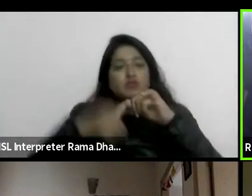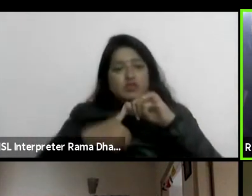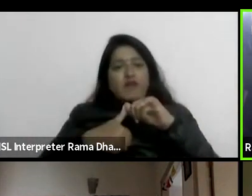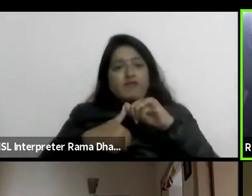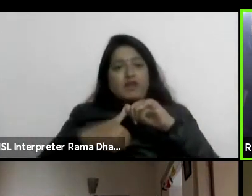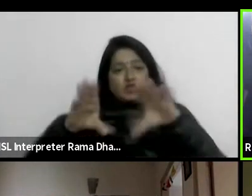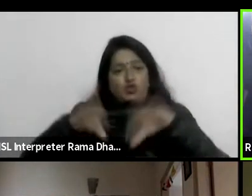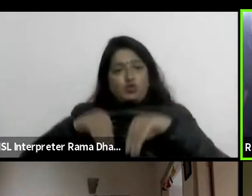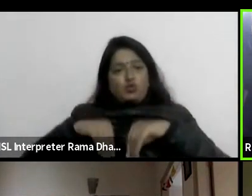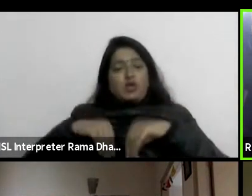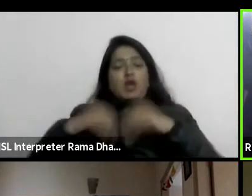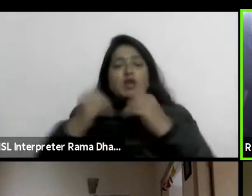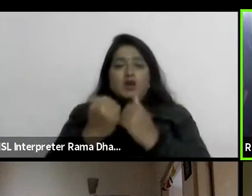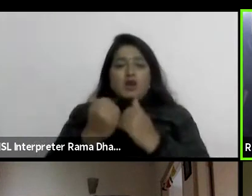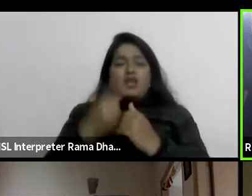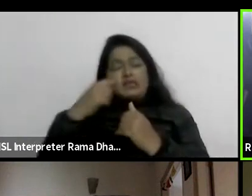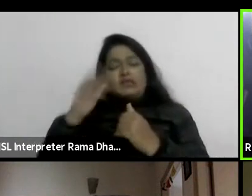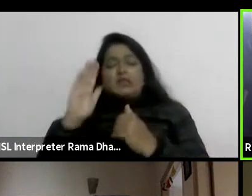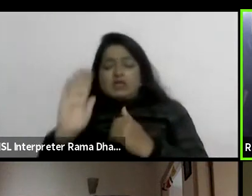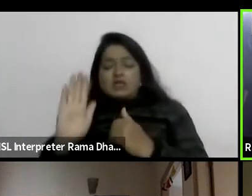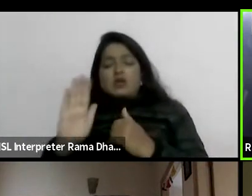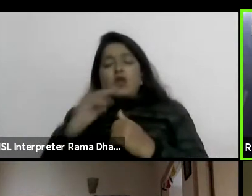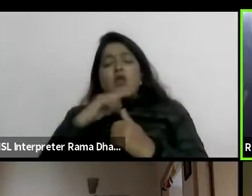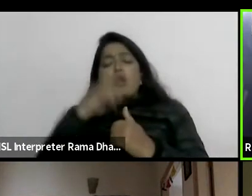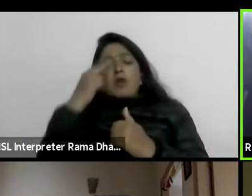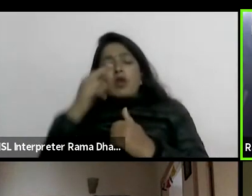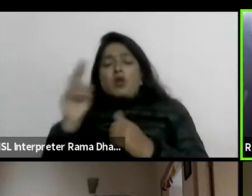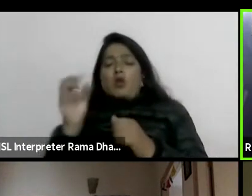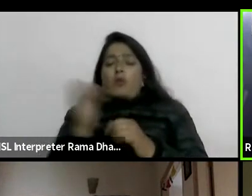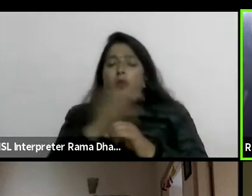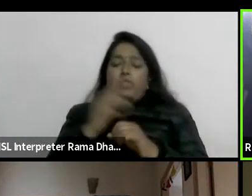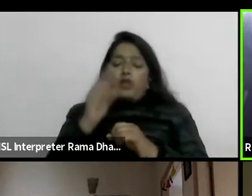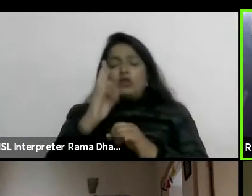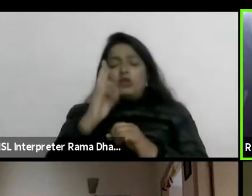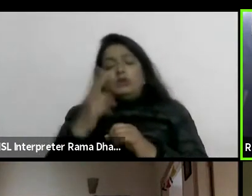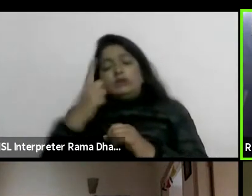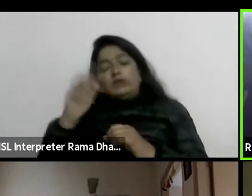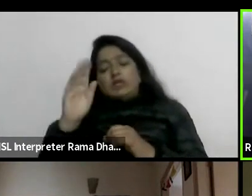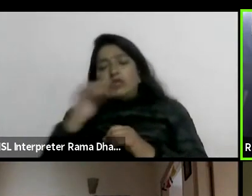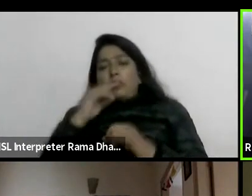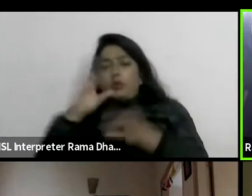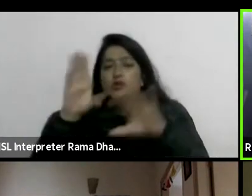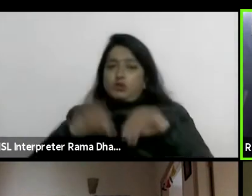mean, there was a general that they can live with it.